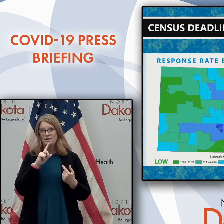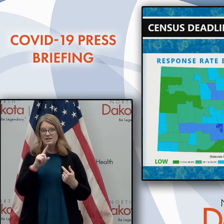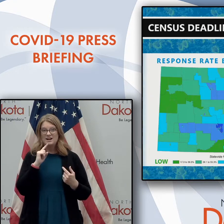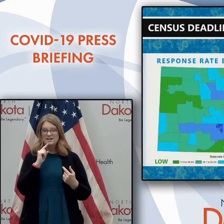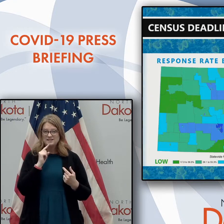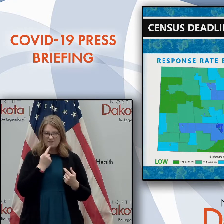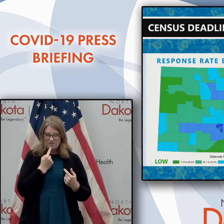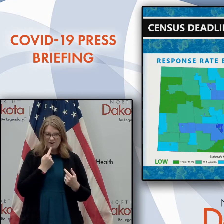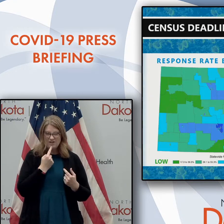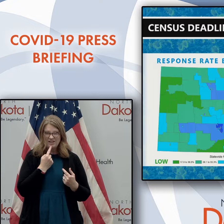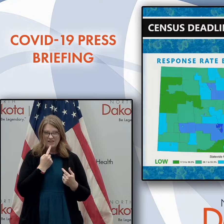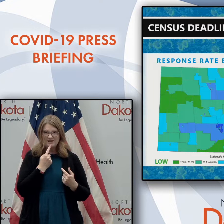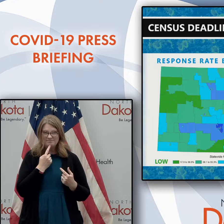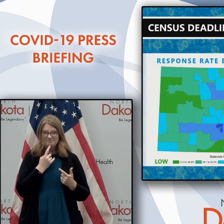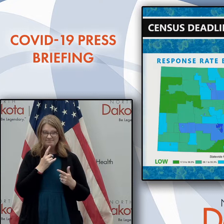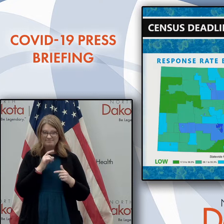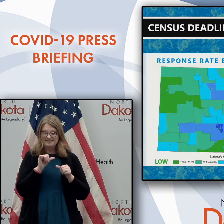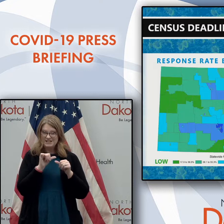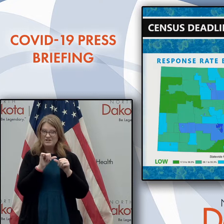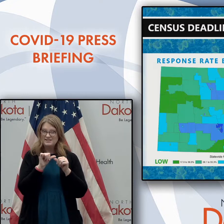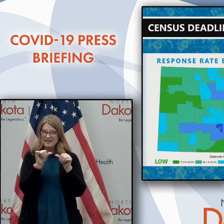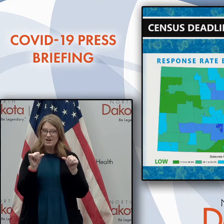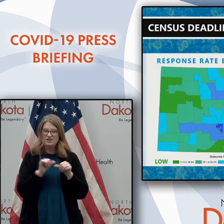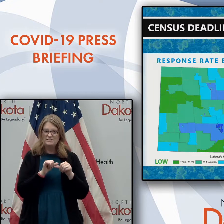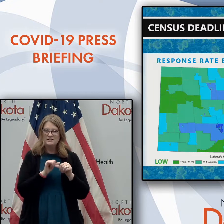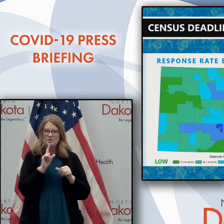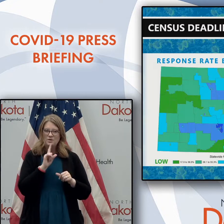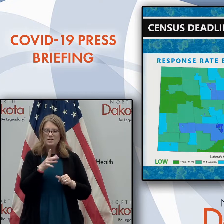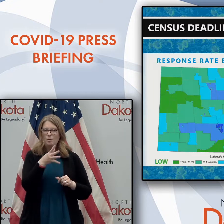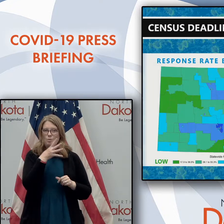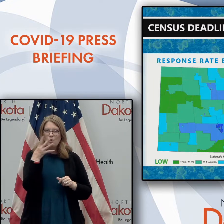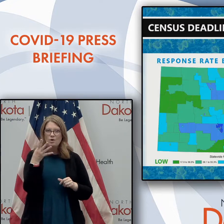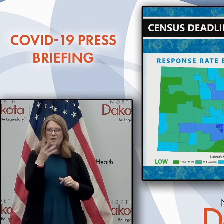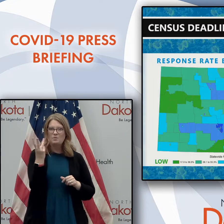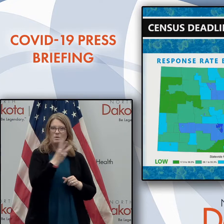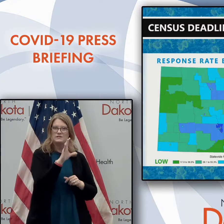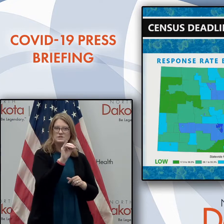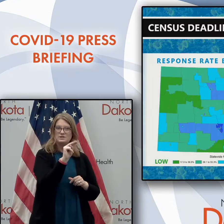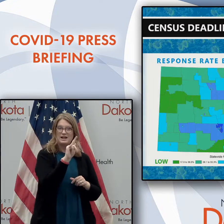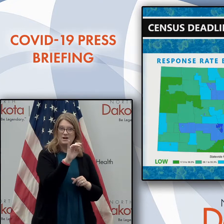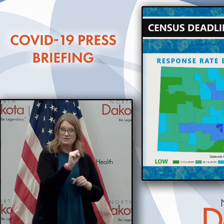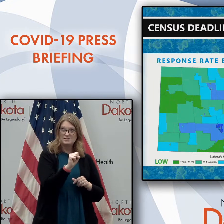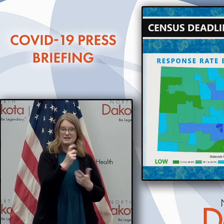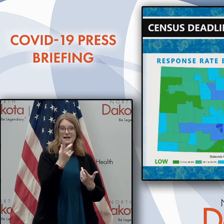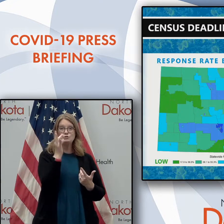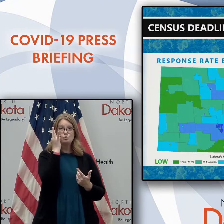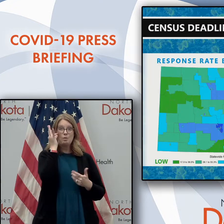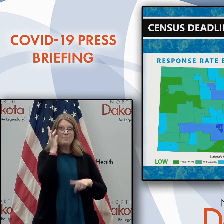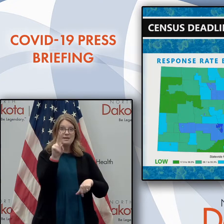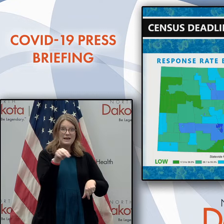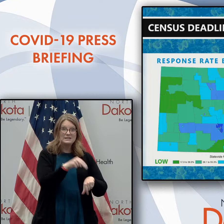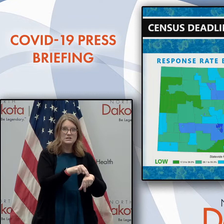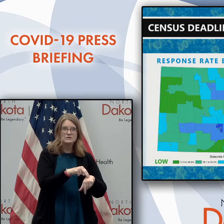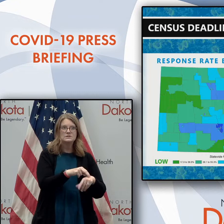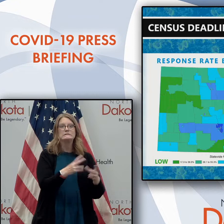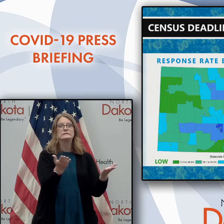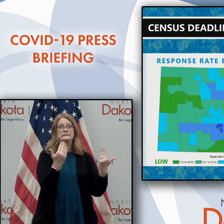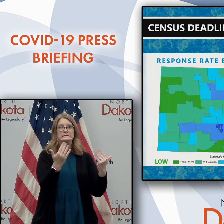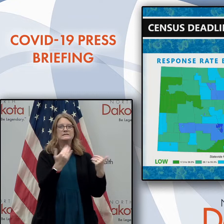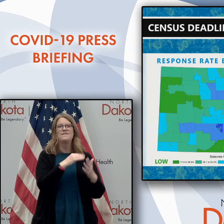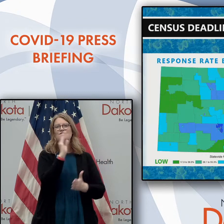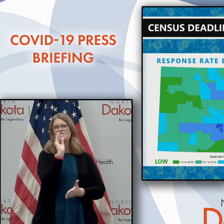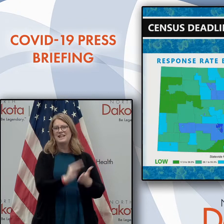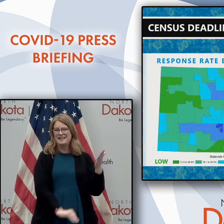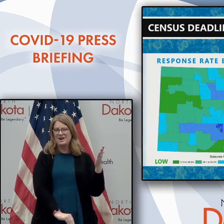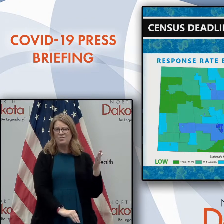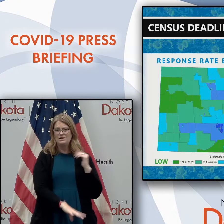undercounted areas in the state are rural and western counties and our tribal nations. These are counties that absolutely positively need